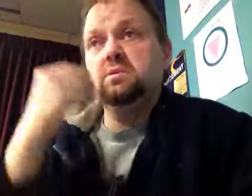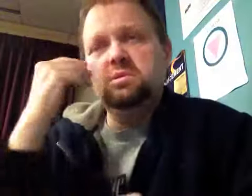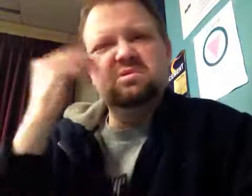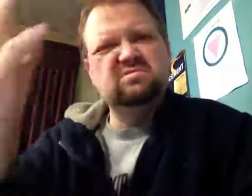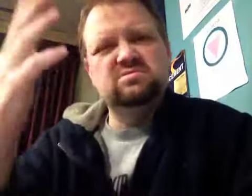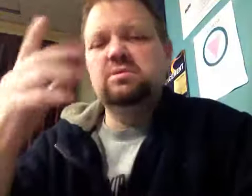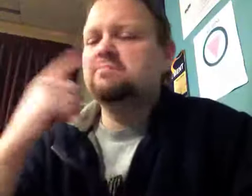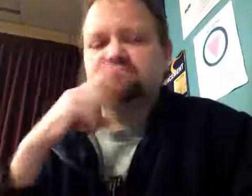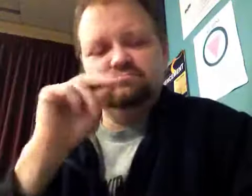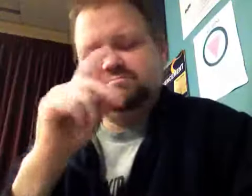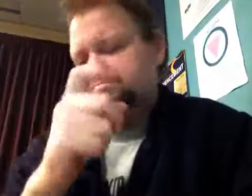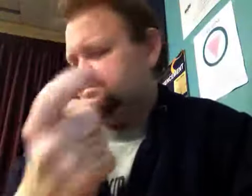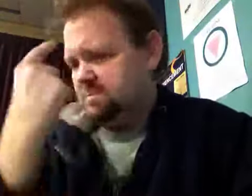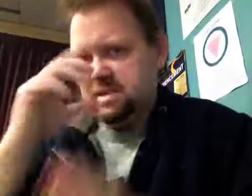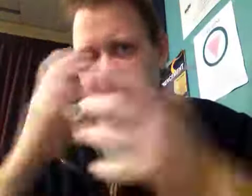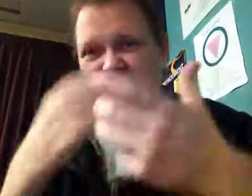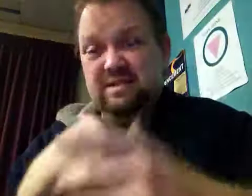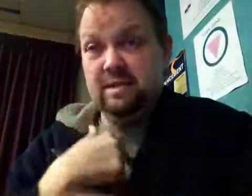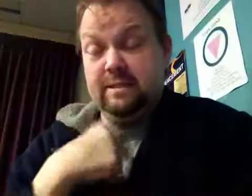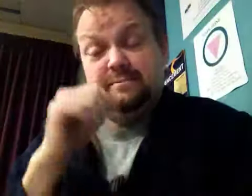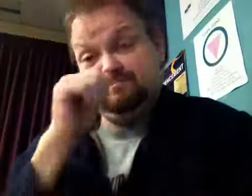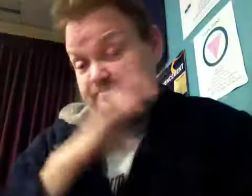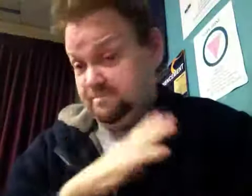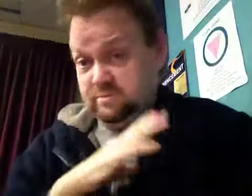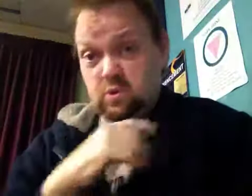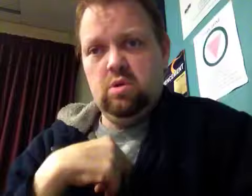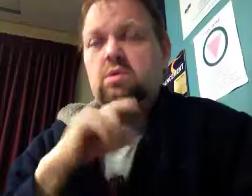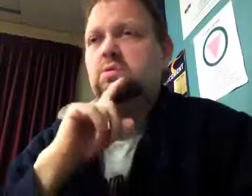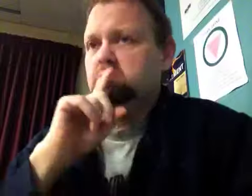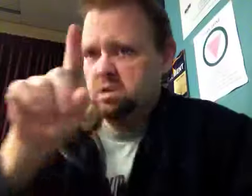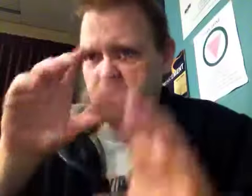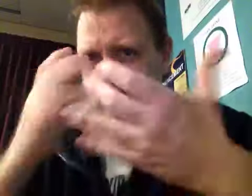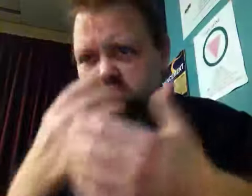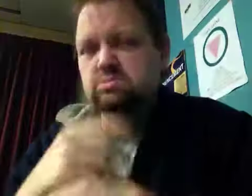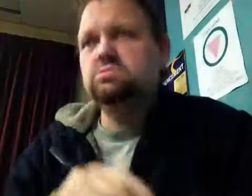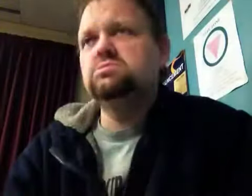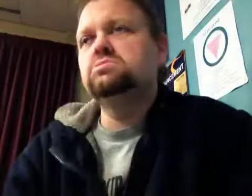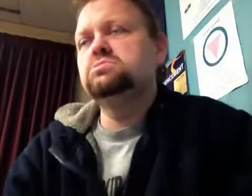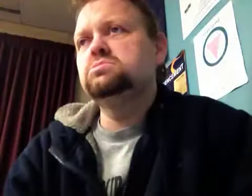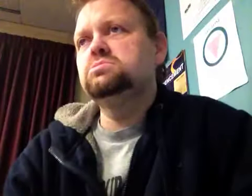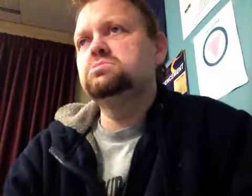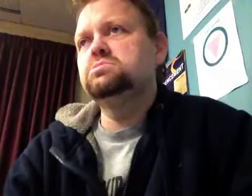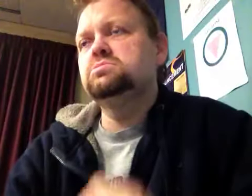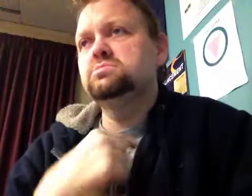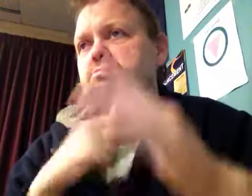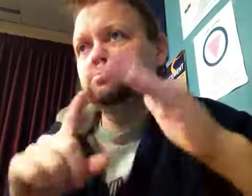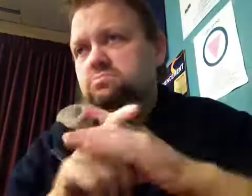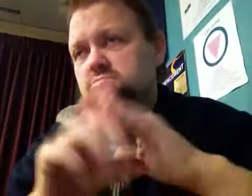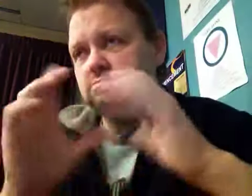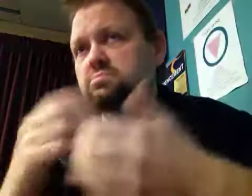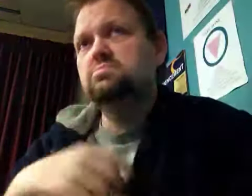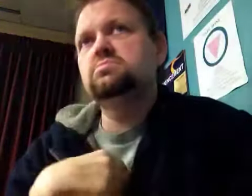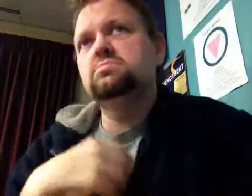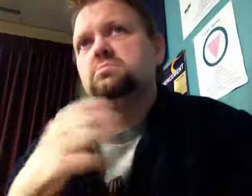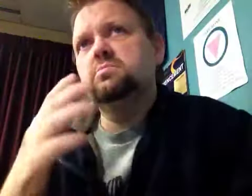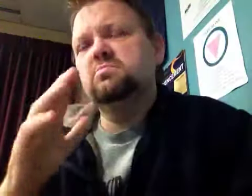at gunpoint. He plans to sell them. What we know tonight about this terrorist group and why parents are too scared to even release their pictures of